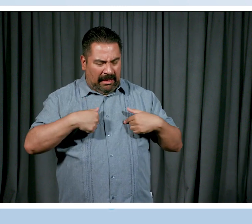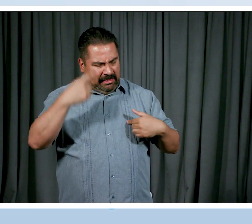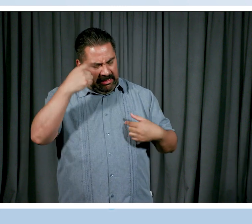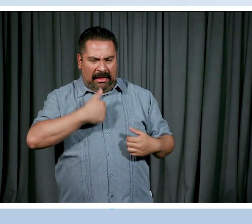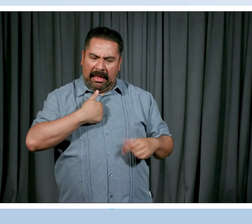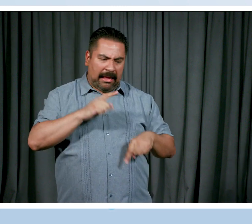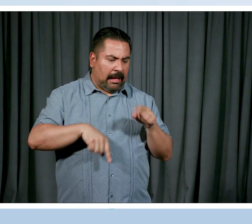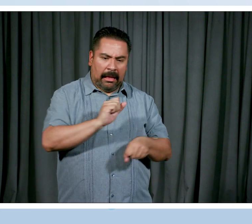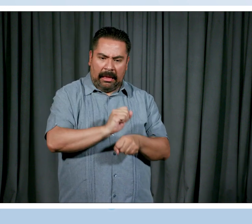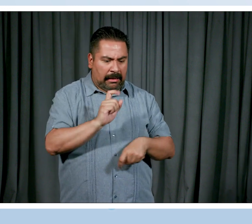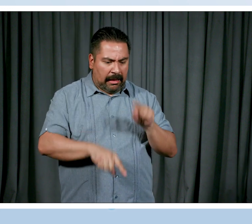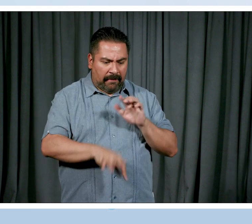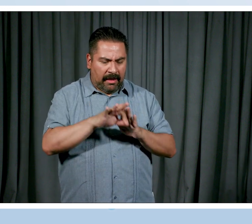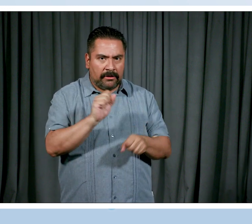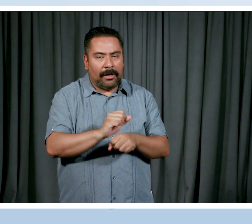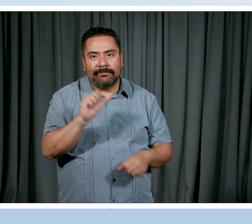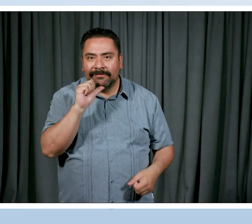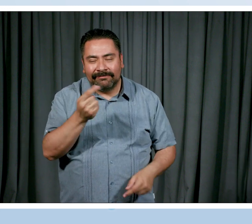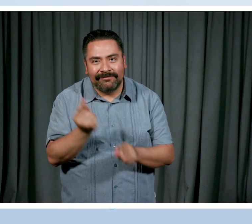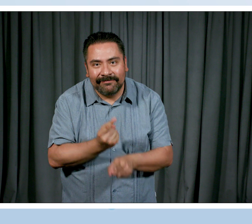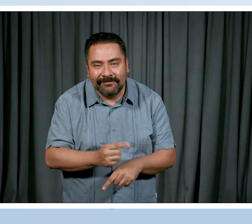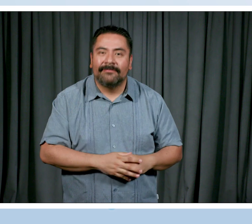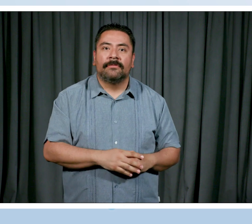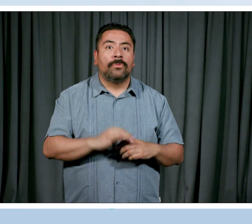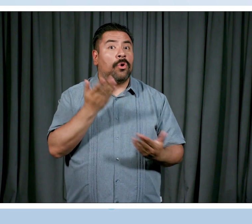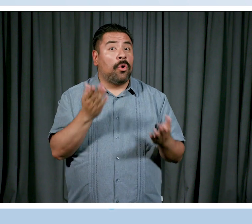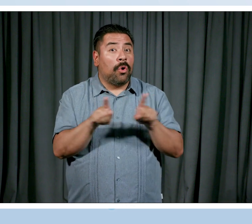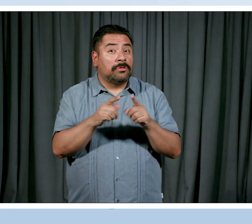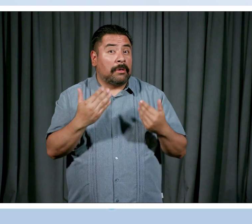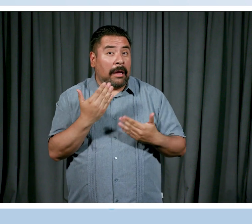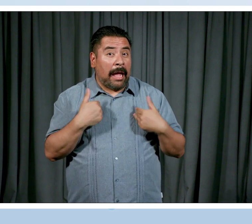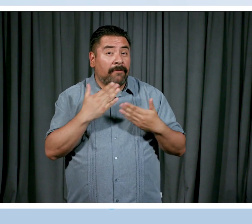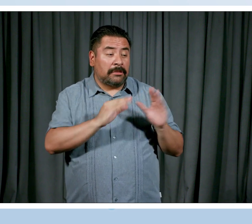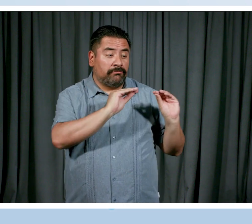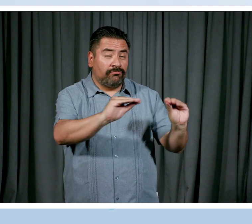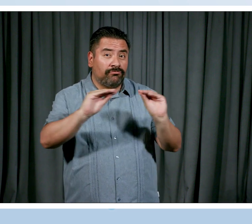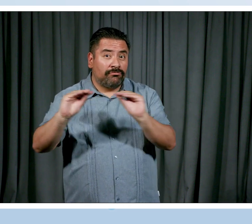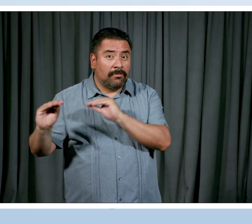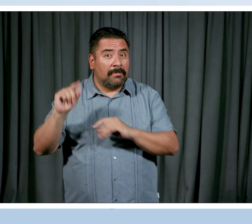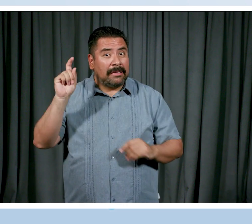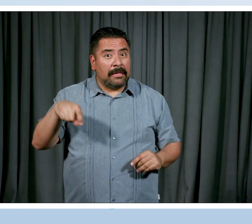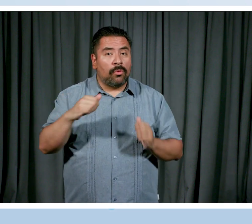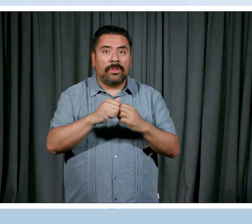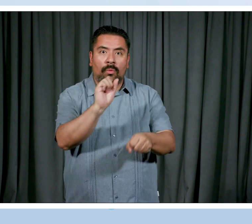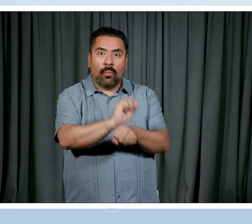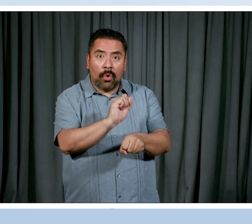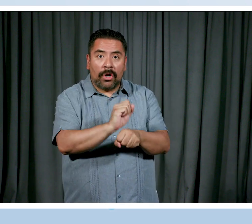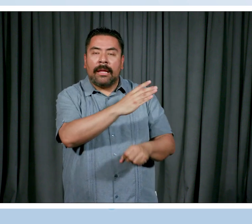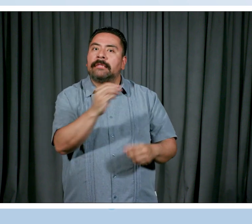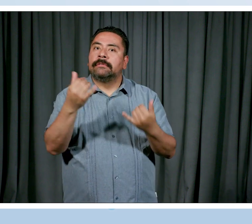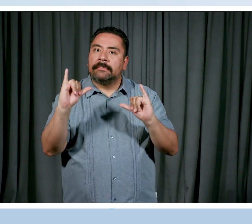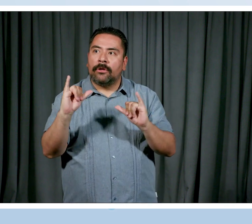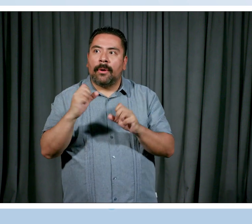I can't get a job, which is totally wrong. I also think that there is some education to be had around working and